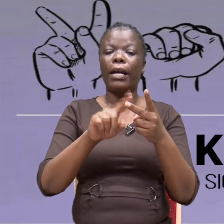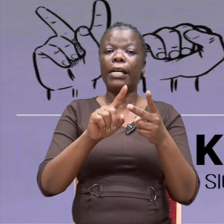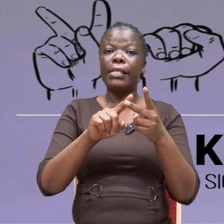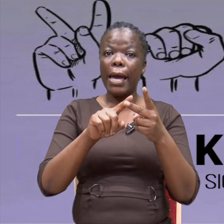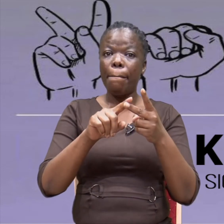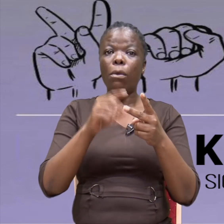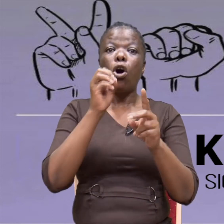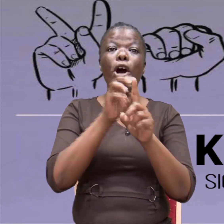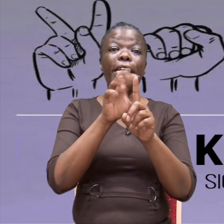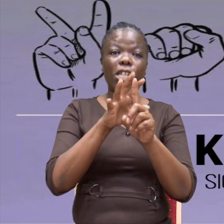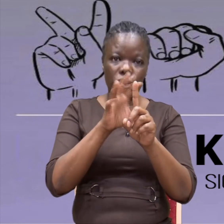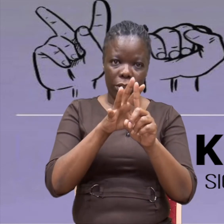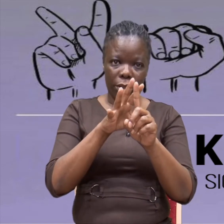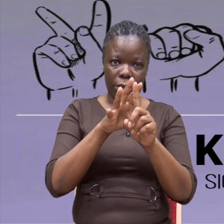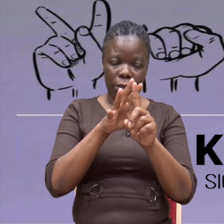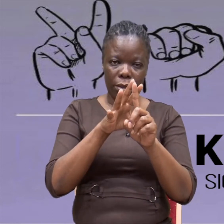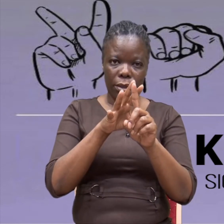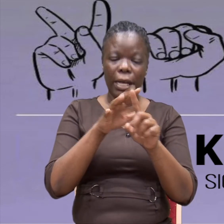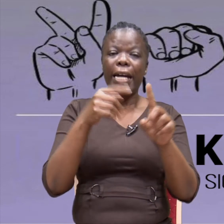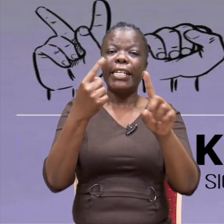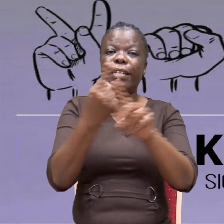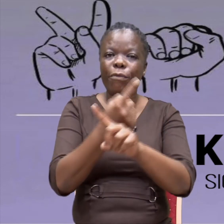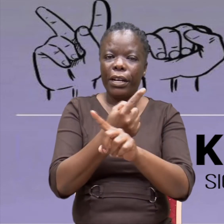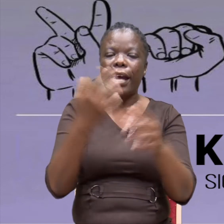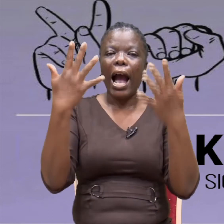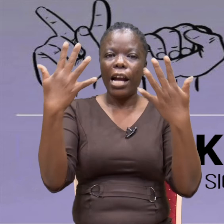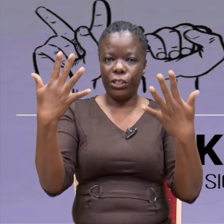same orientation, different hand shape.